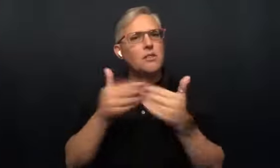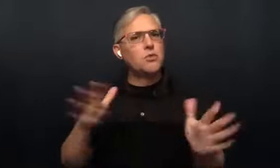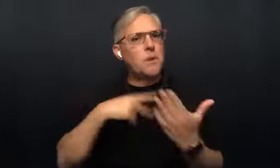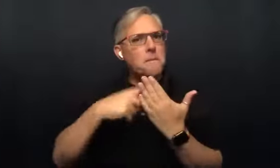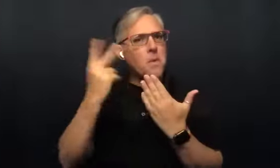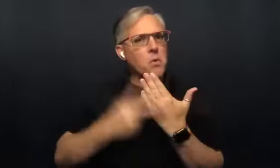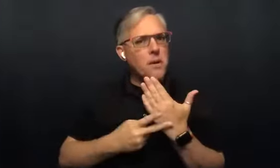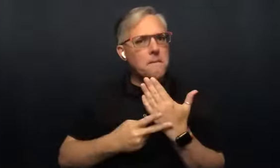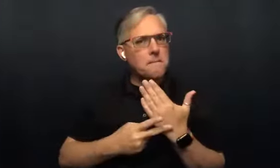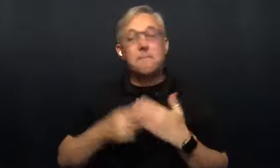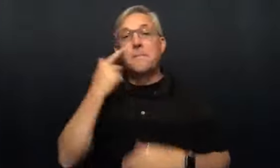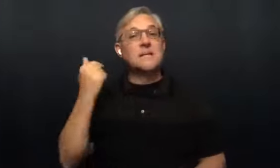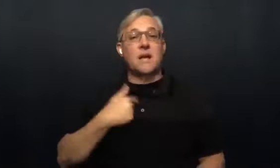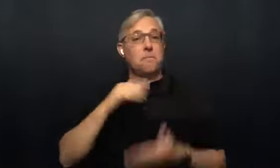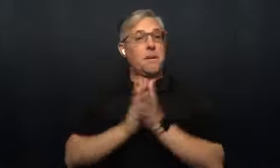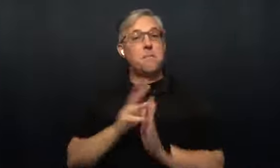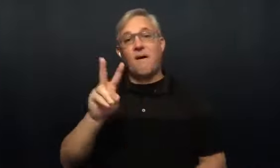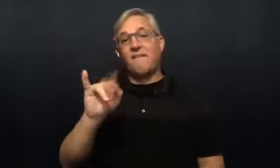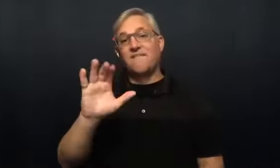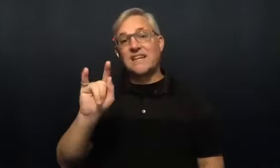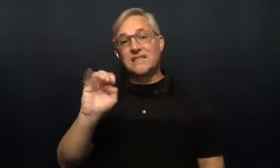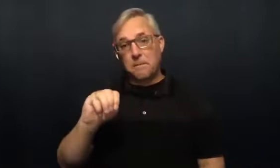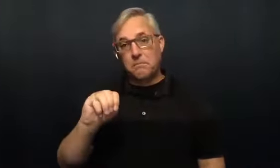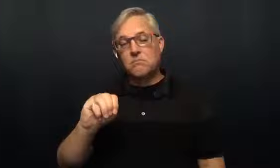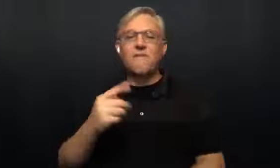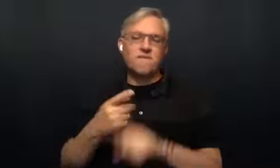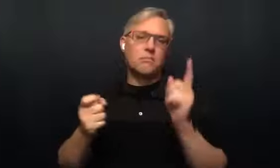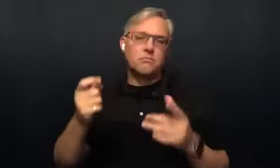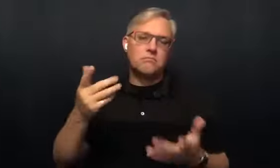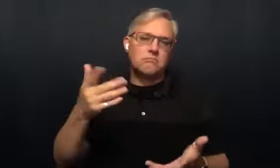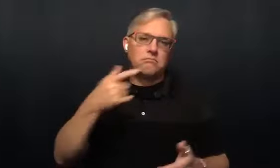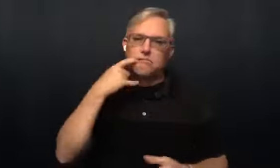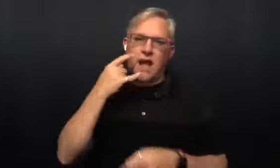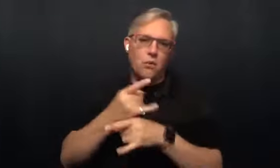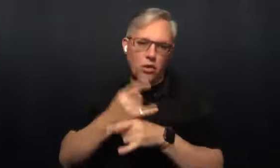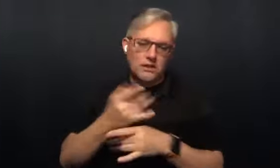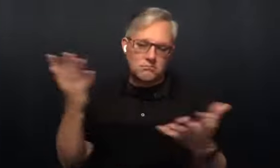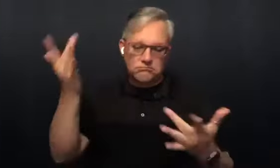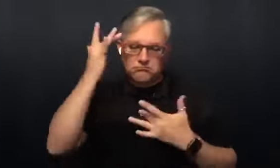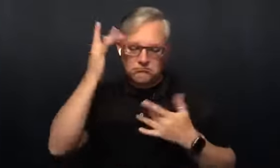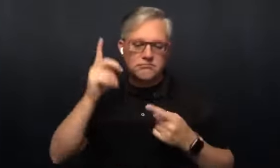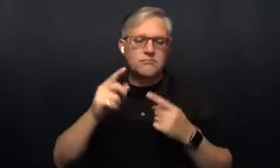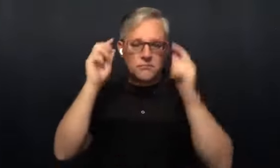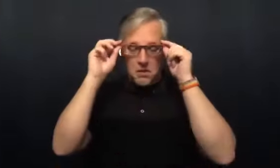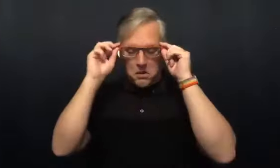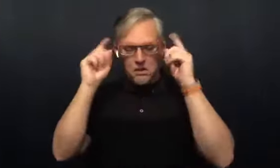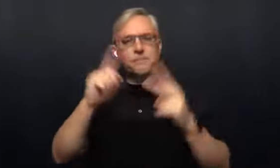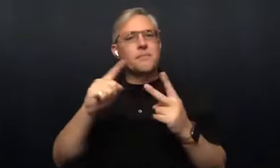I was a victim of this disease many years ago. I was a volunteer trying to get my mom back and pass on the pain. And I was a